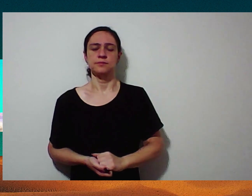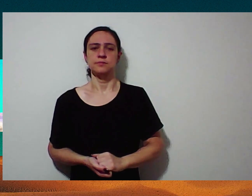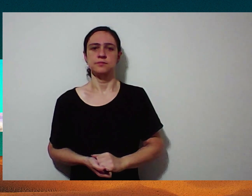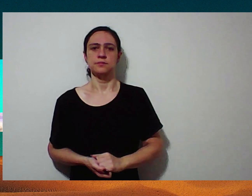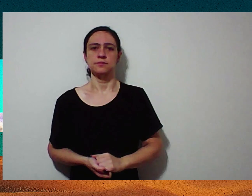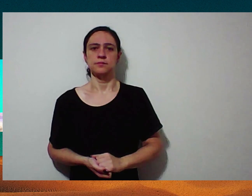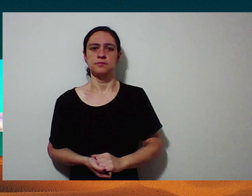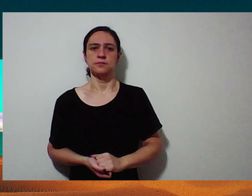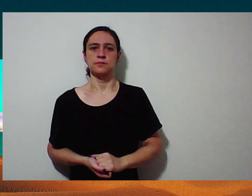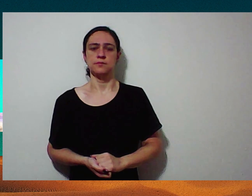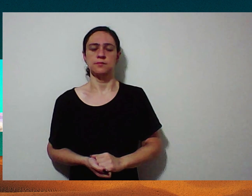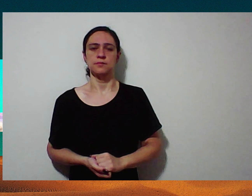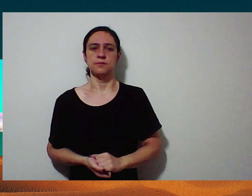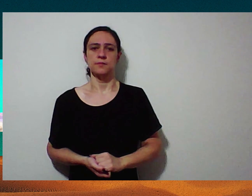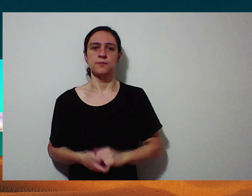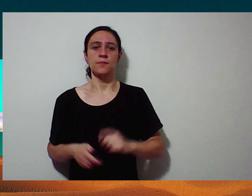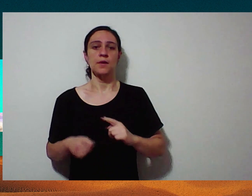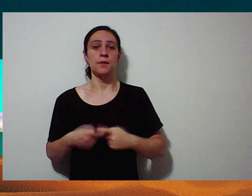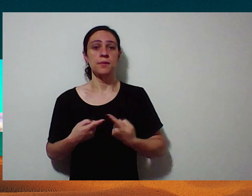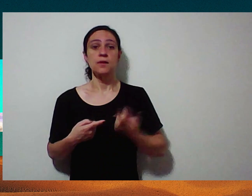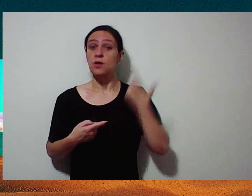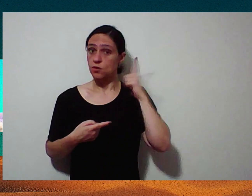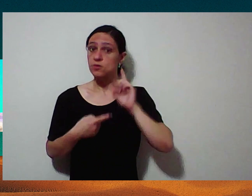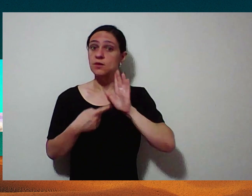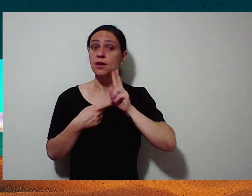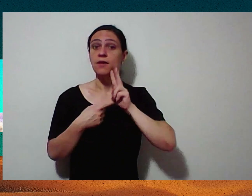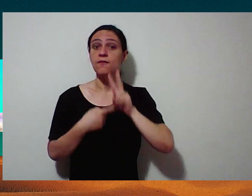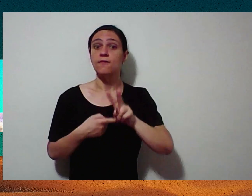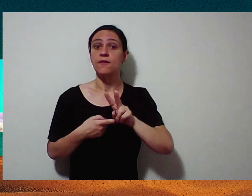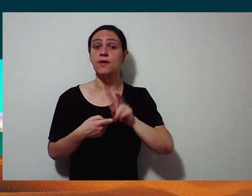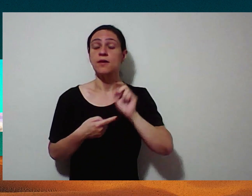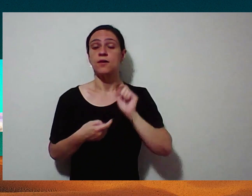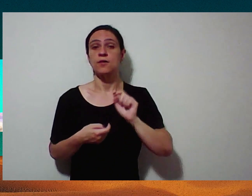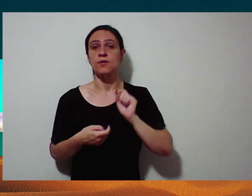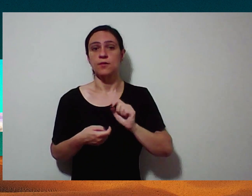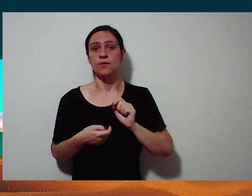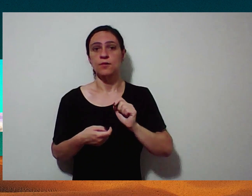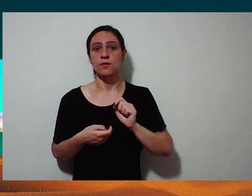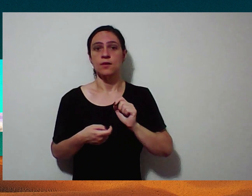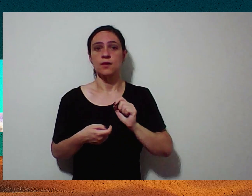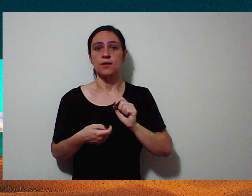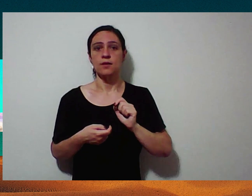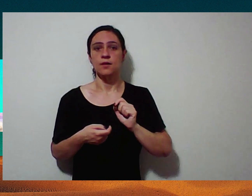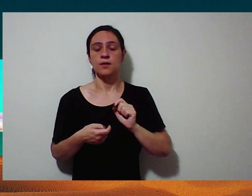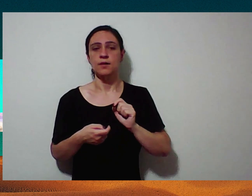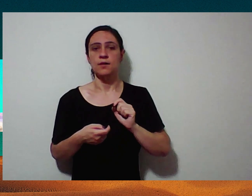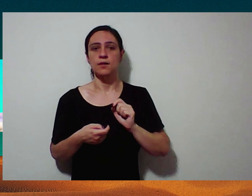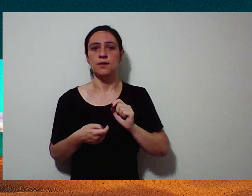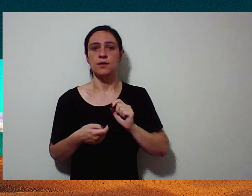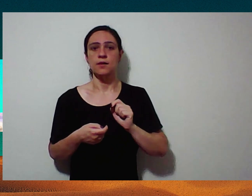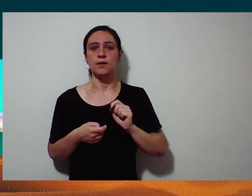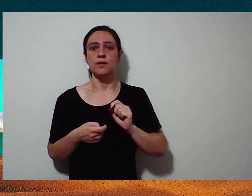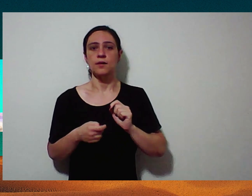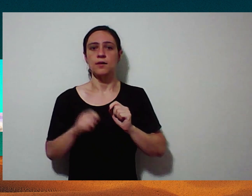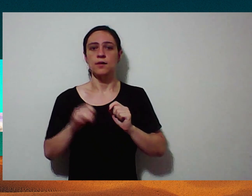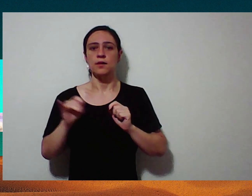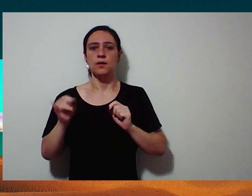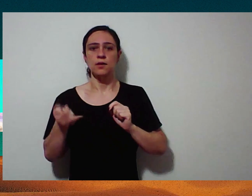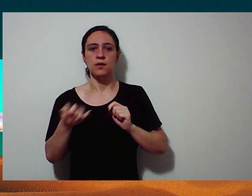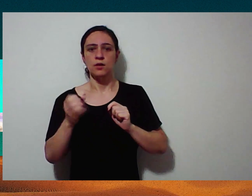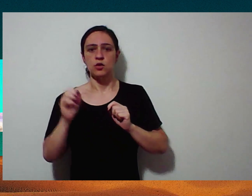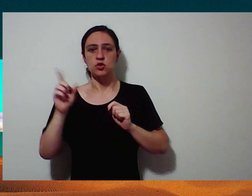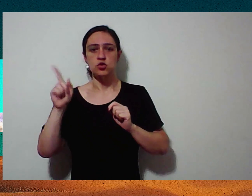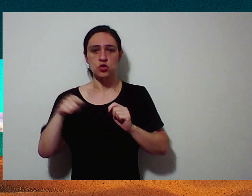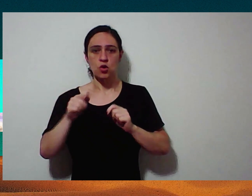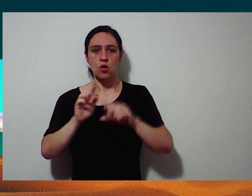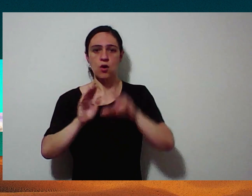Mas você pode ver nas queixas de Jó, em Jó capítulo 10. But you could see that in the